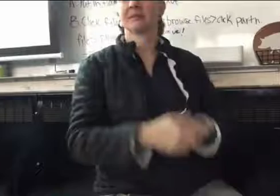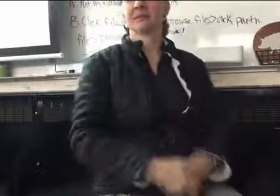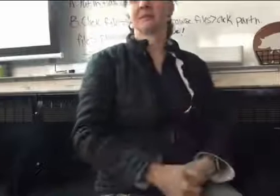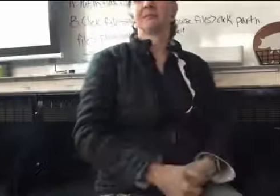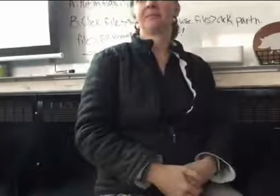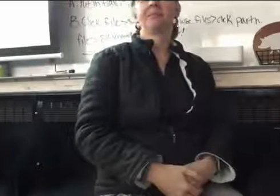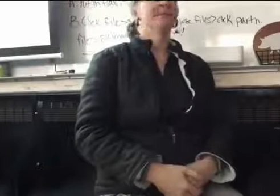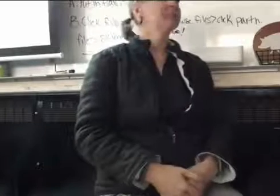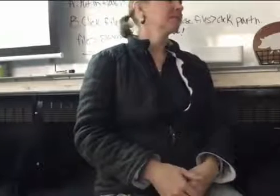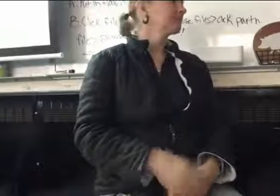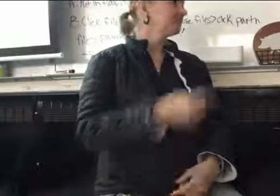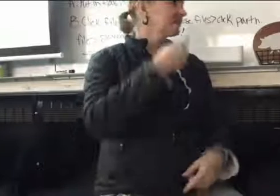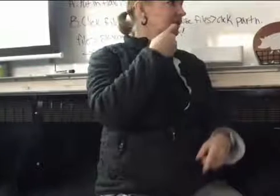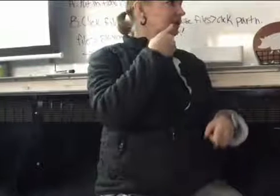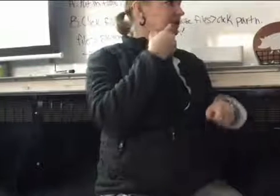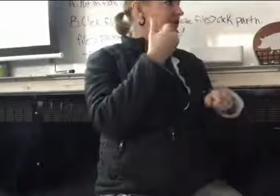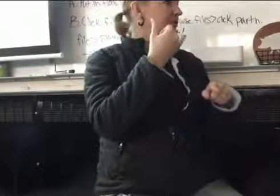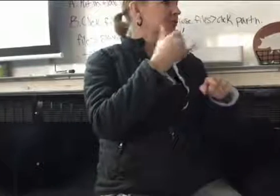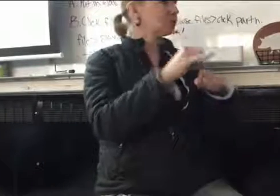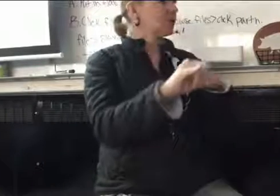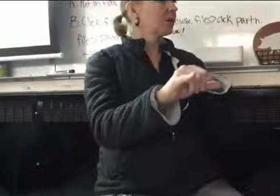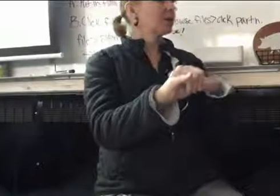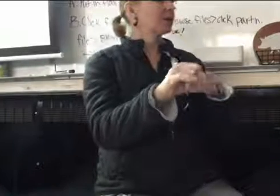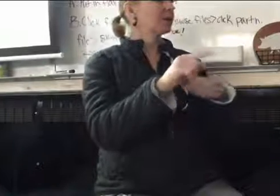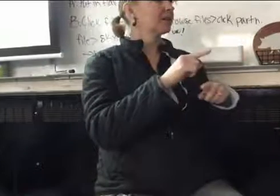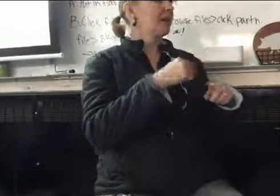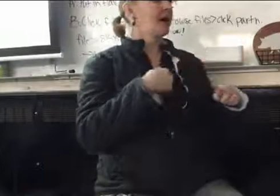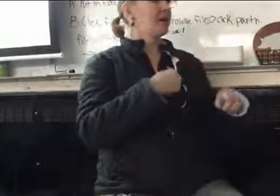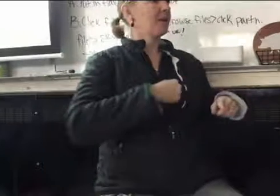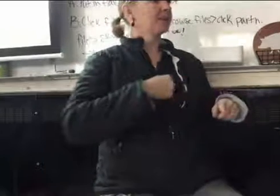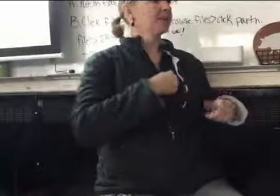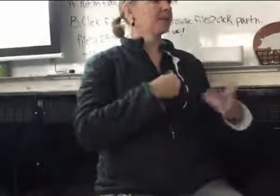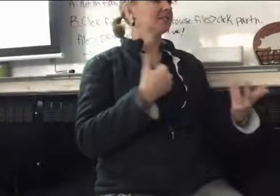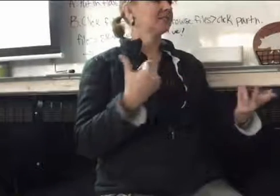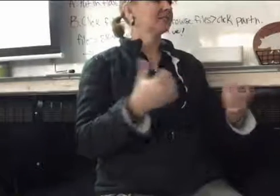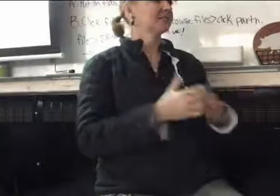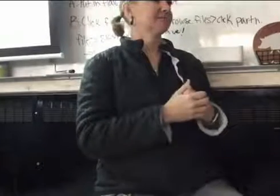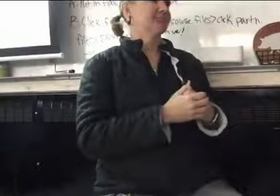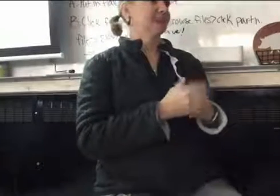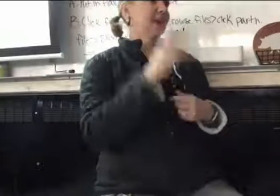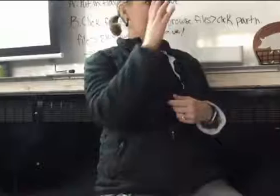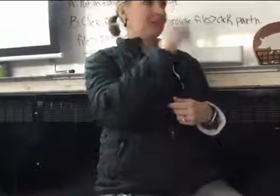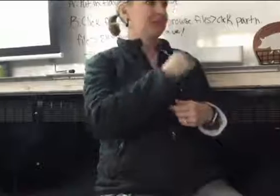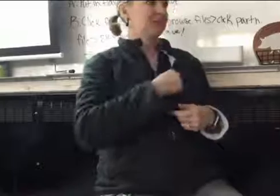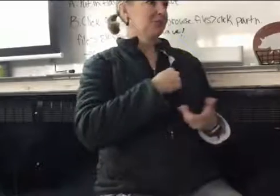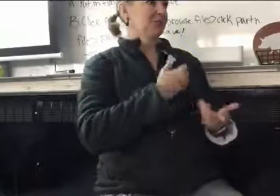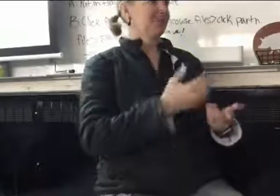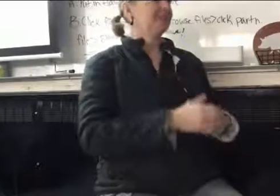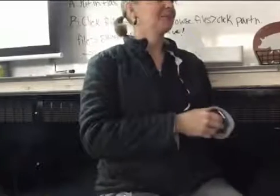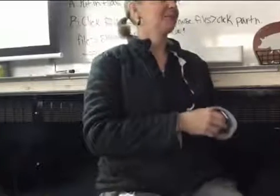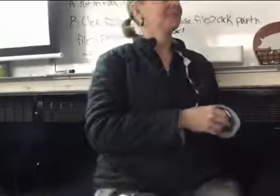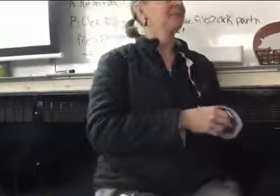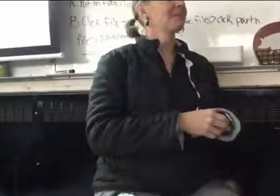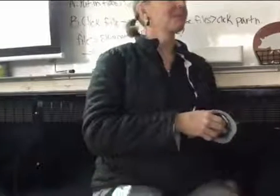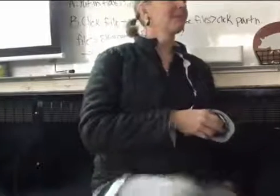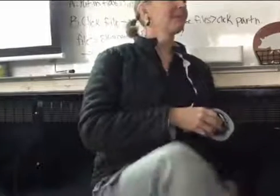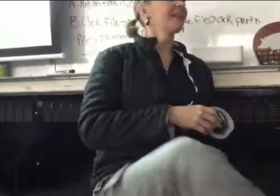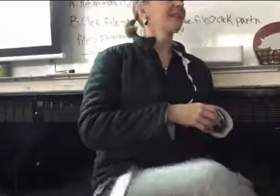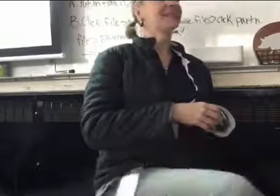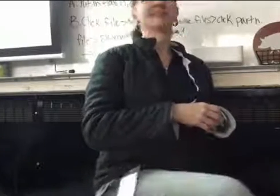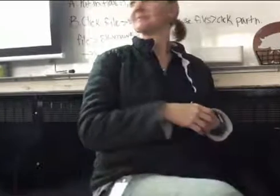I apologize. Okay? Now, when they go to talk about this, I'm sorry,